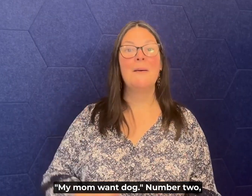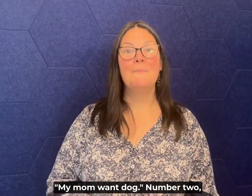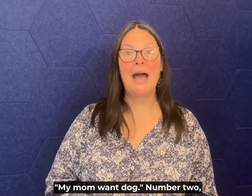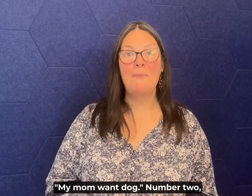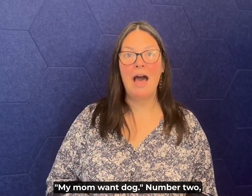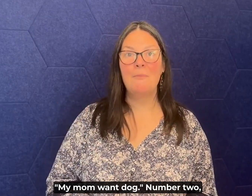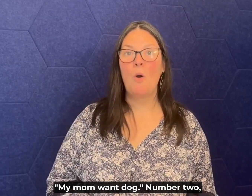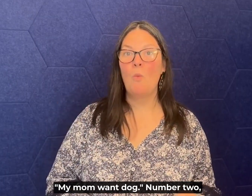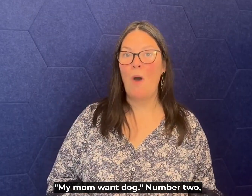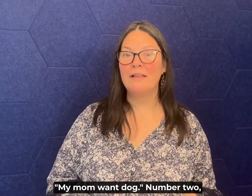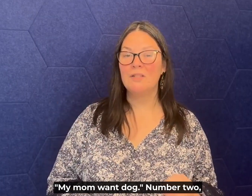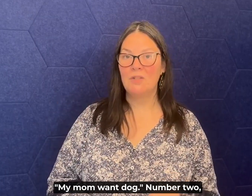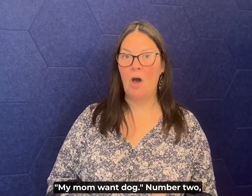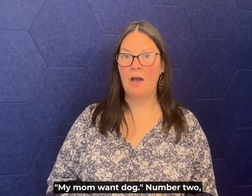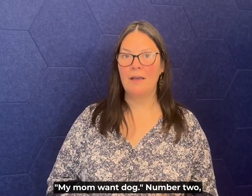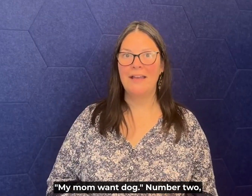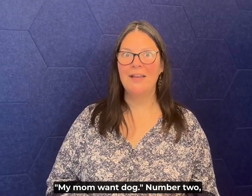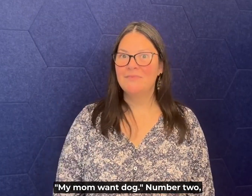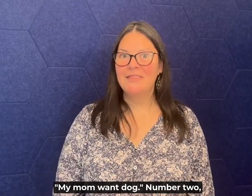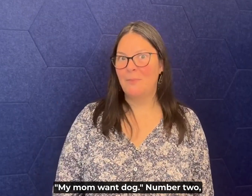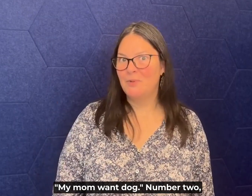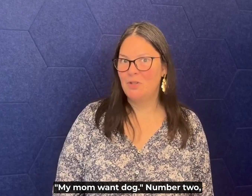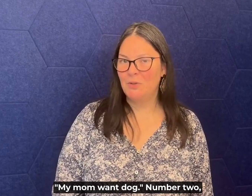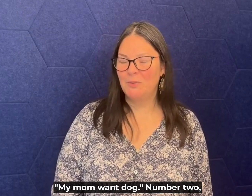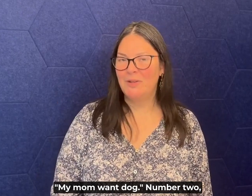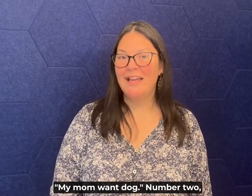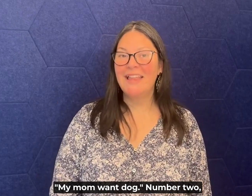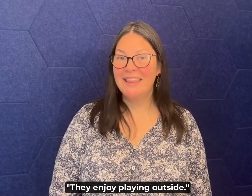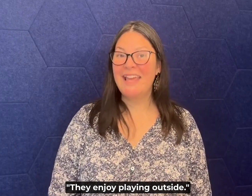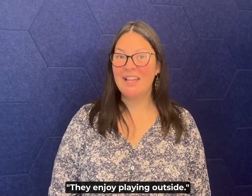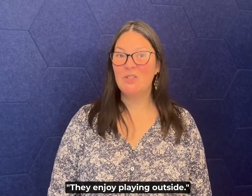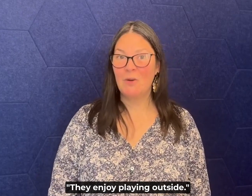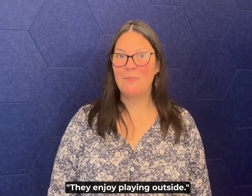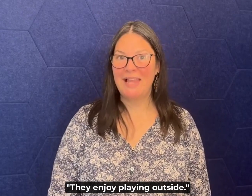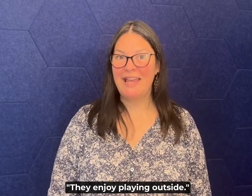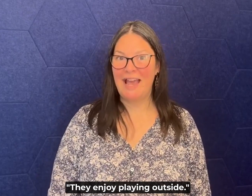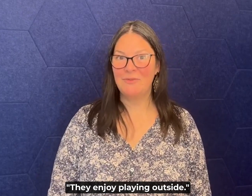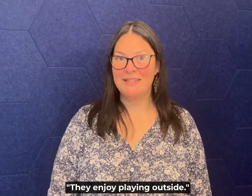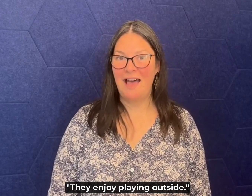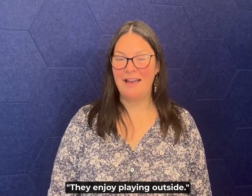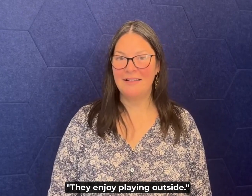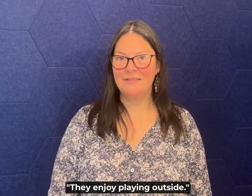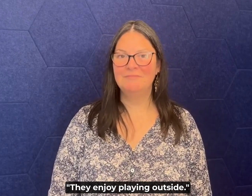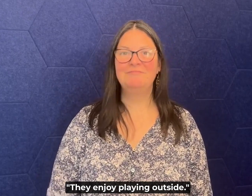my mom wants dog. Number 2, they enjoy playing outside.